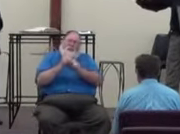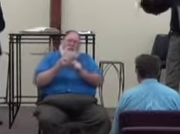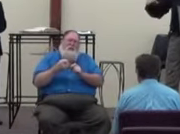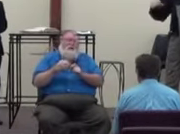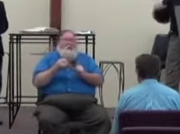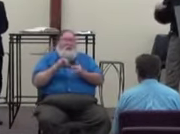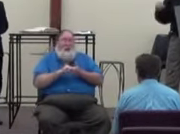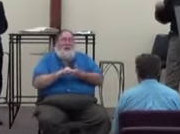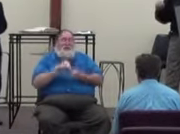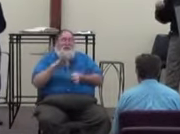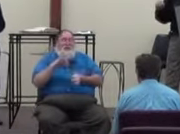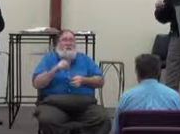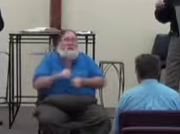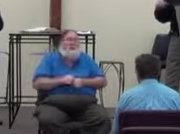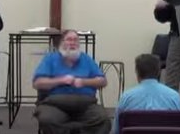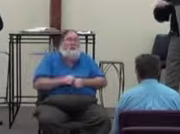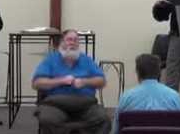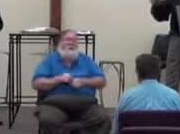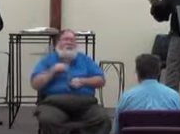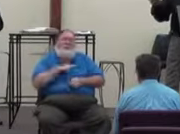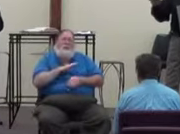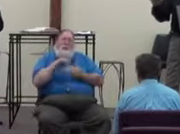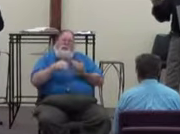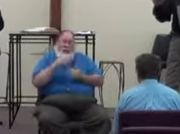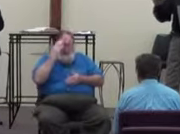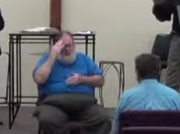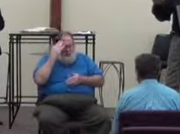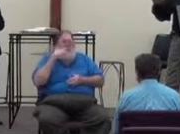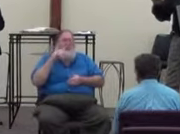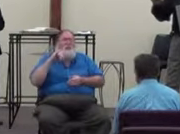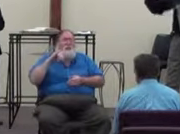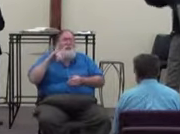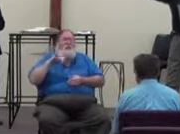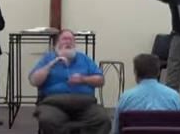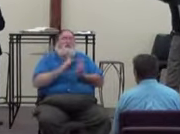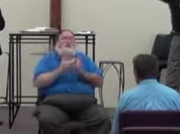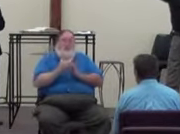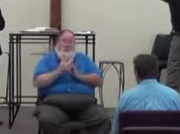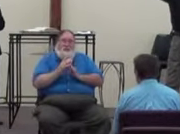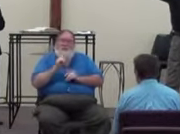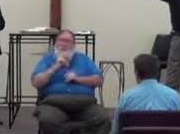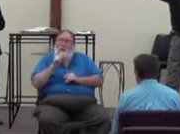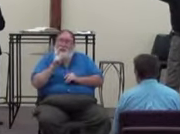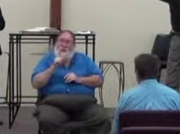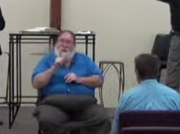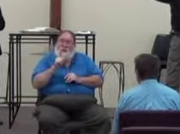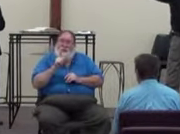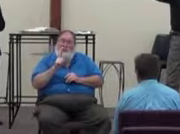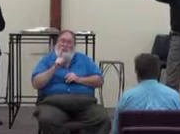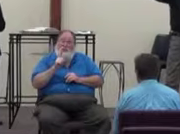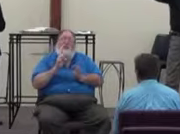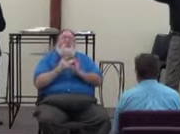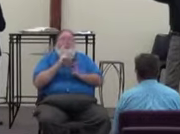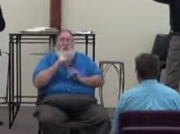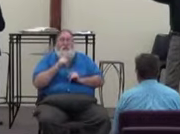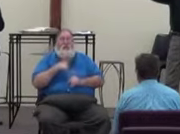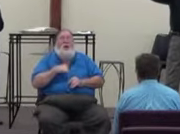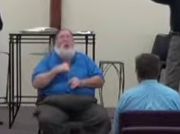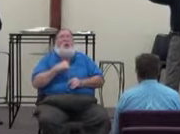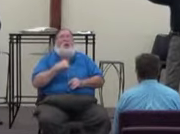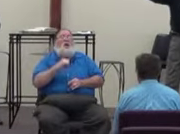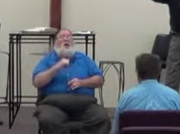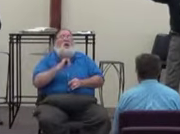that spirit. We all know Jesus Christ is truth, don't we? Jesus says, I am